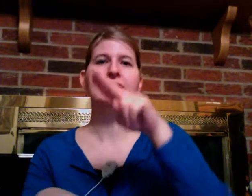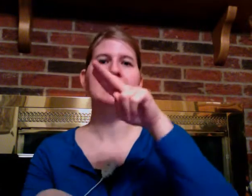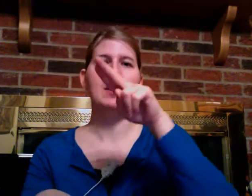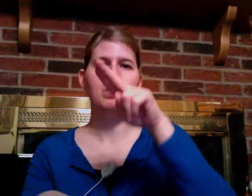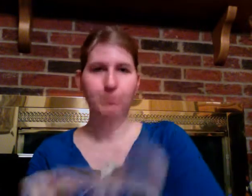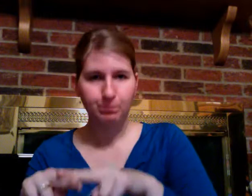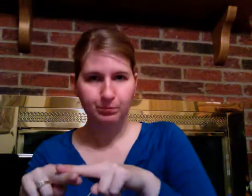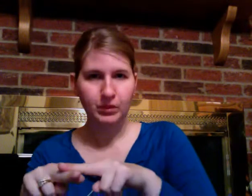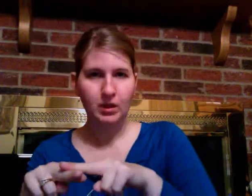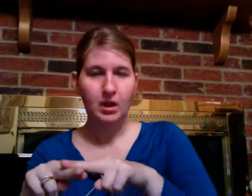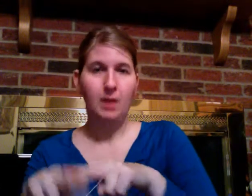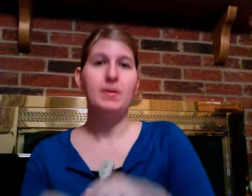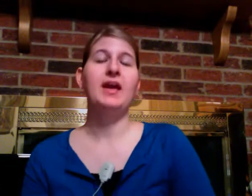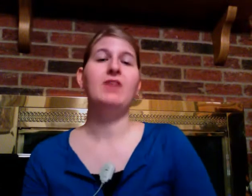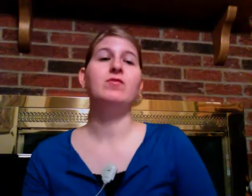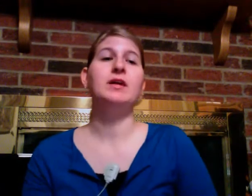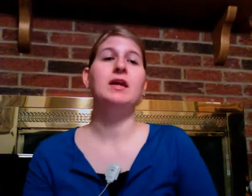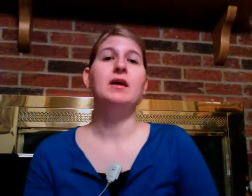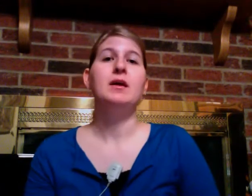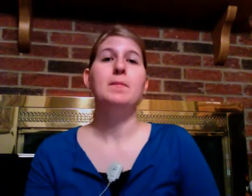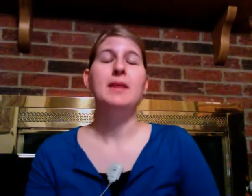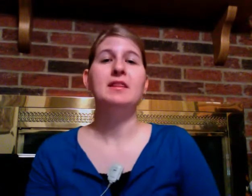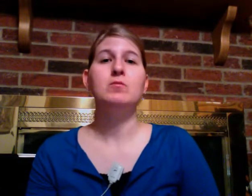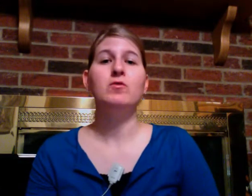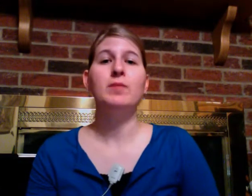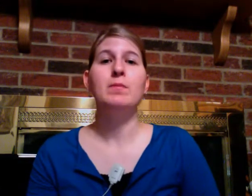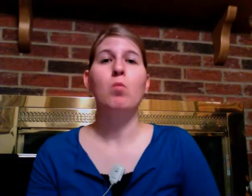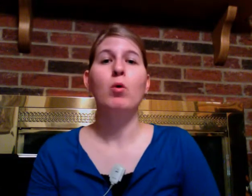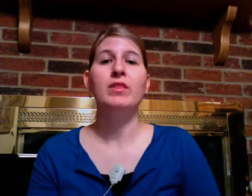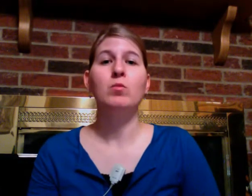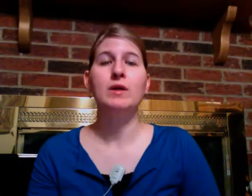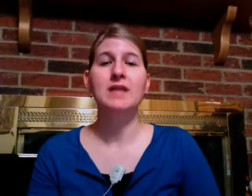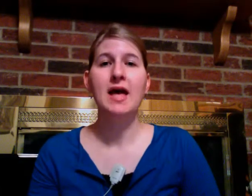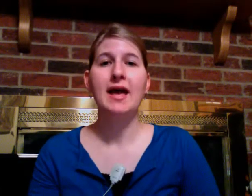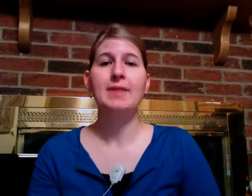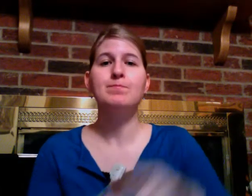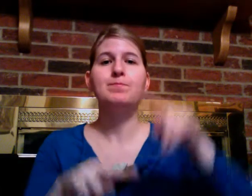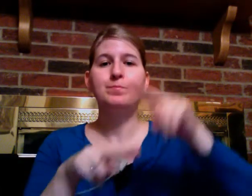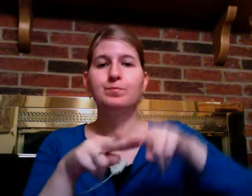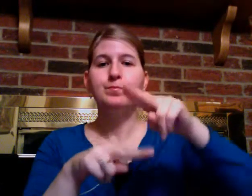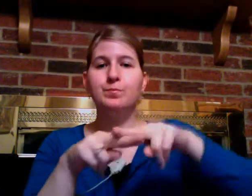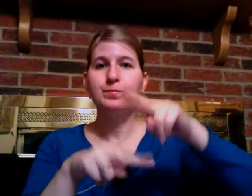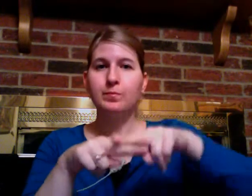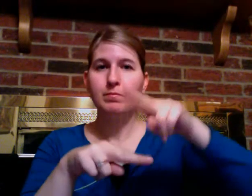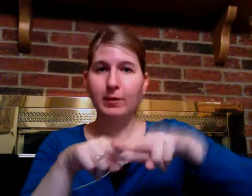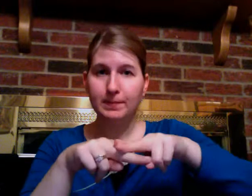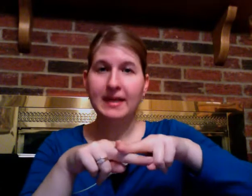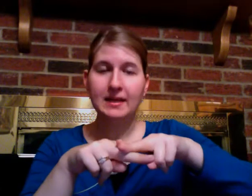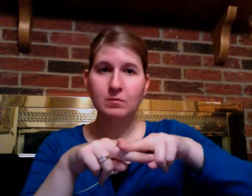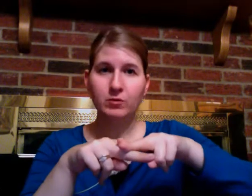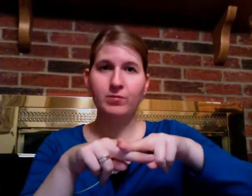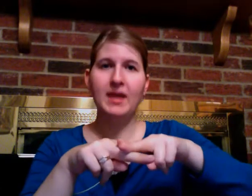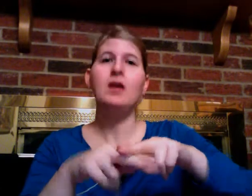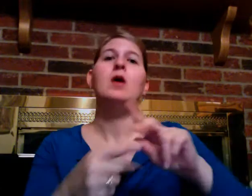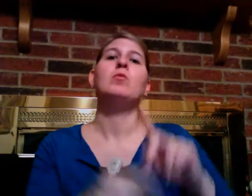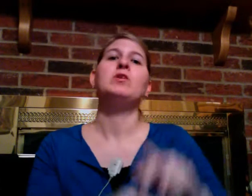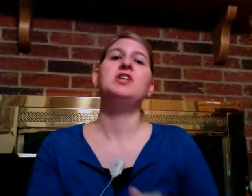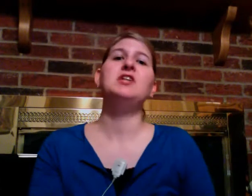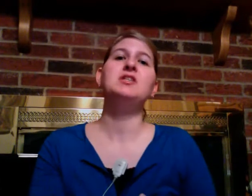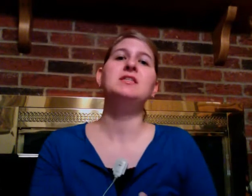down. But if we make the movement more than one time, by repeating the movement, we change this sign